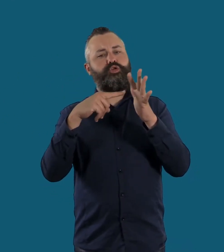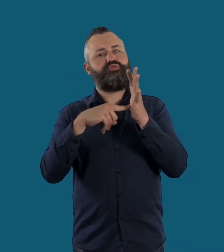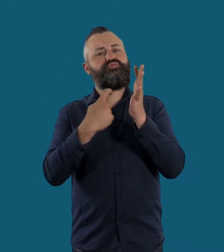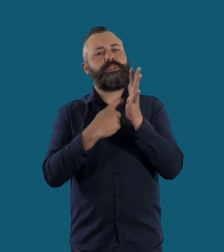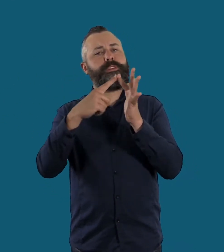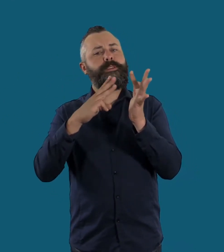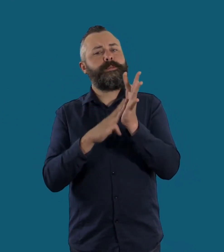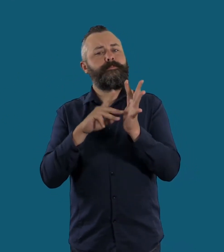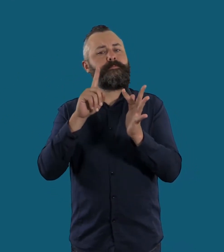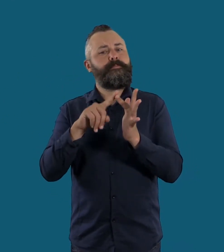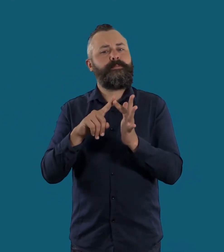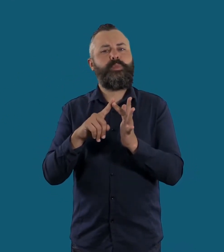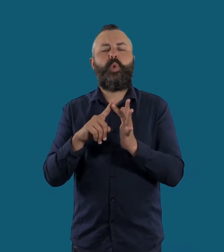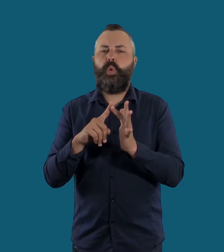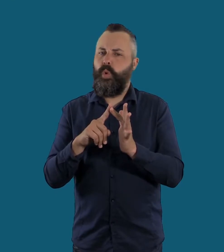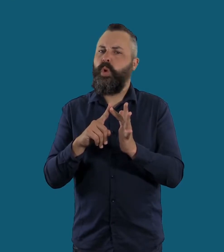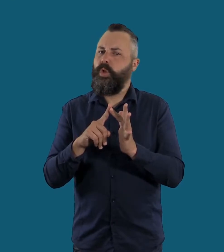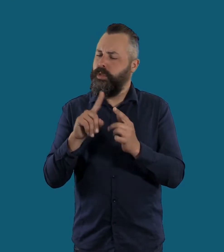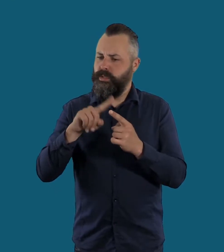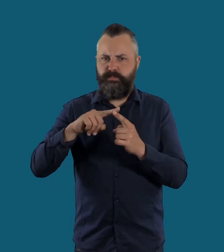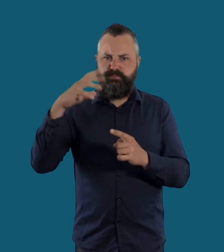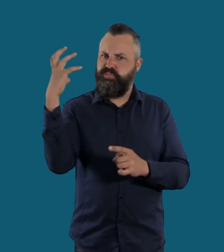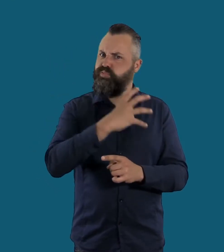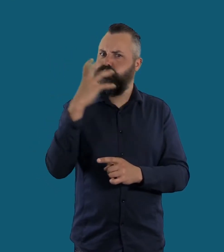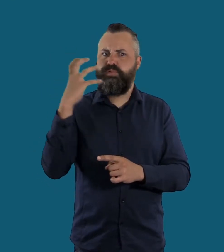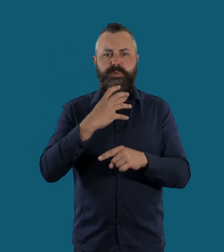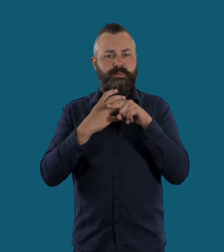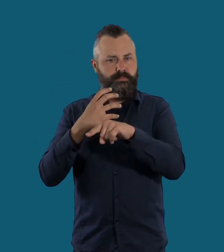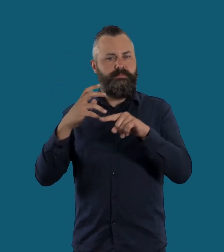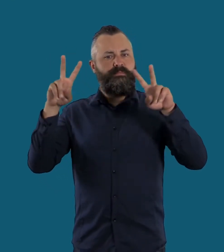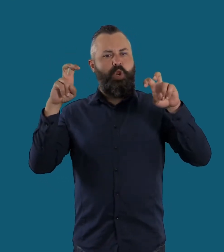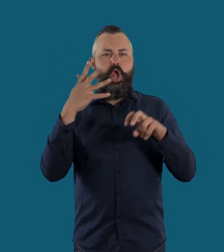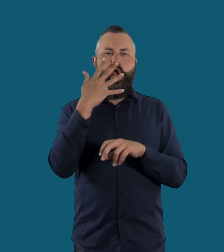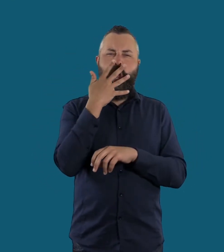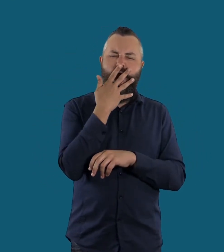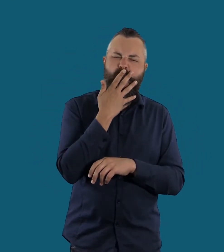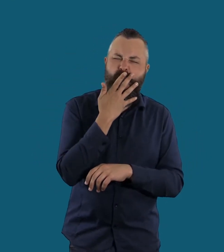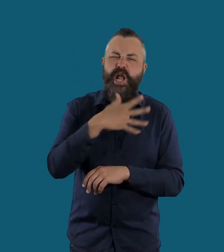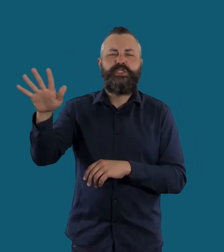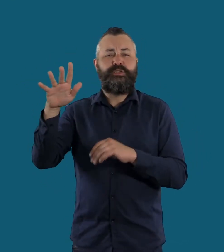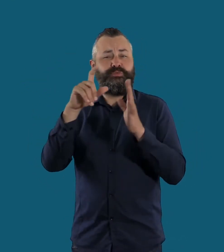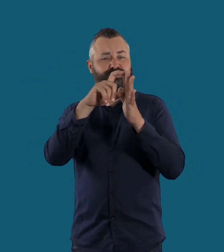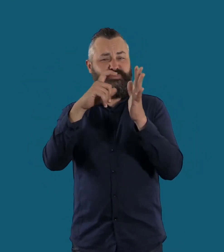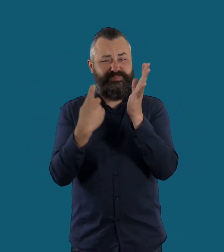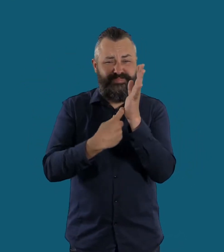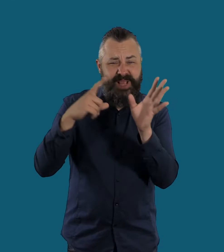Extreme fire danger rating. Total fire bans will be declared. These are very hot, dry and windy conditions for bush or grass